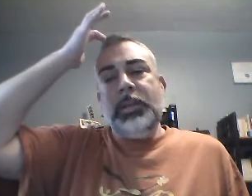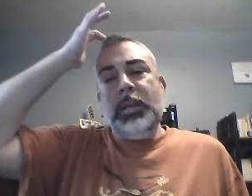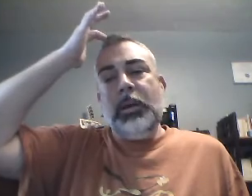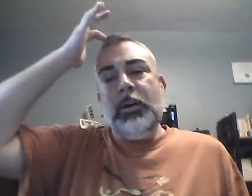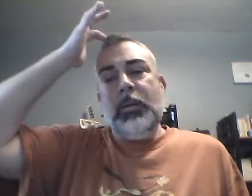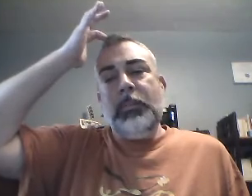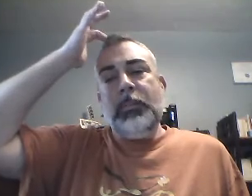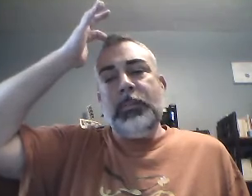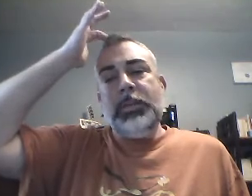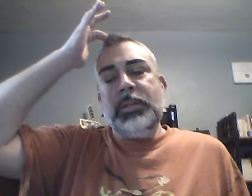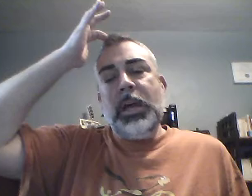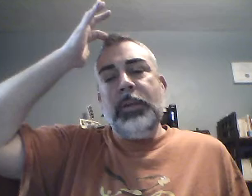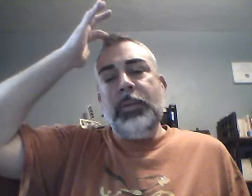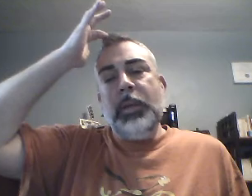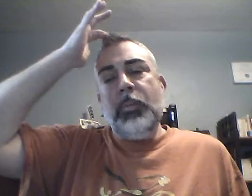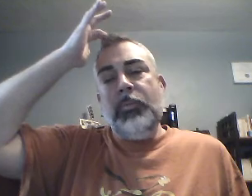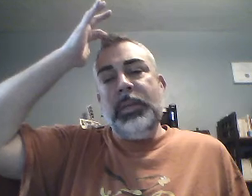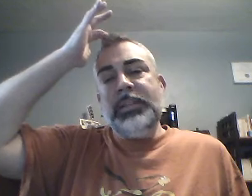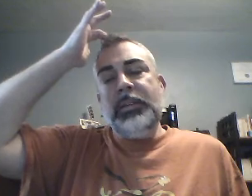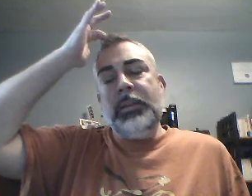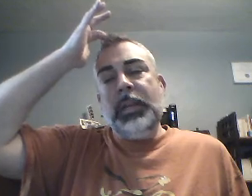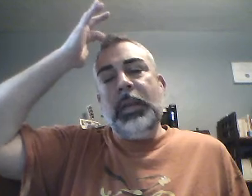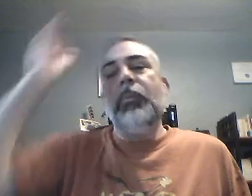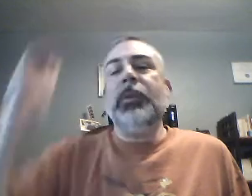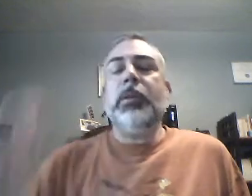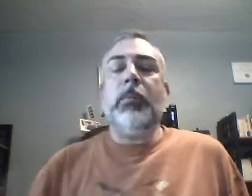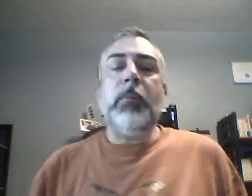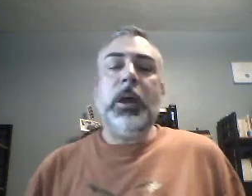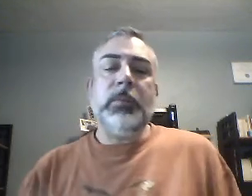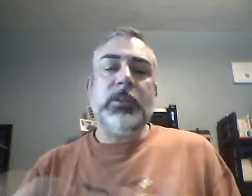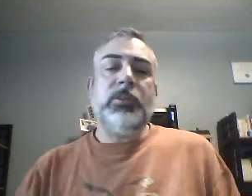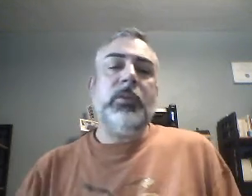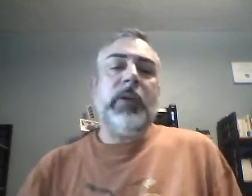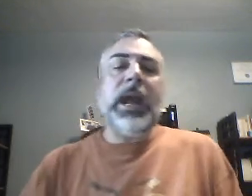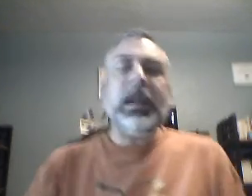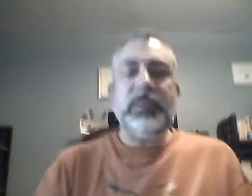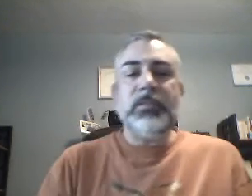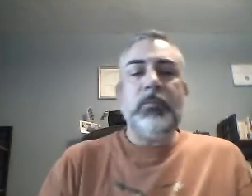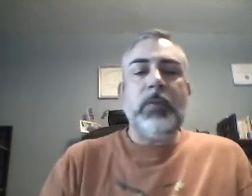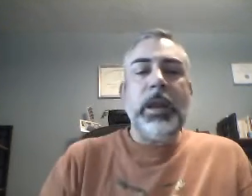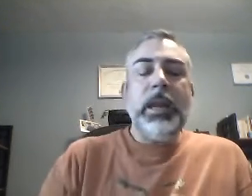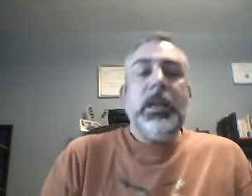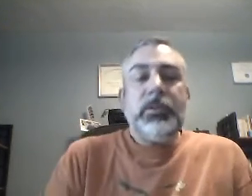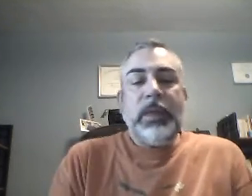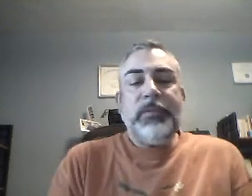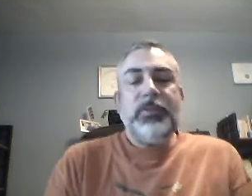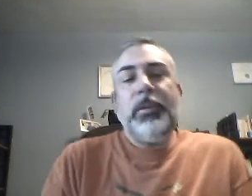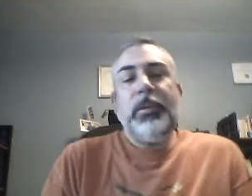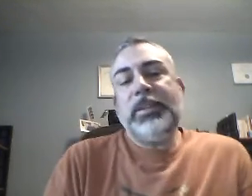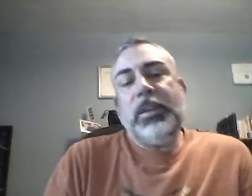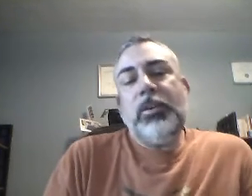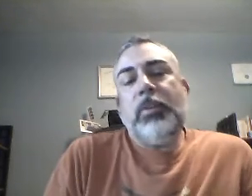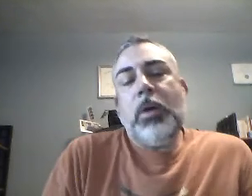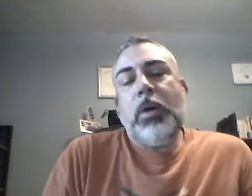City just honored them recently with a monument to their activism, right? So I have two links that you can